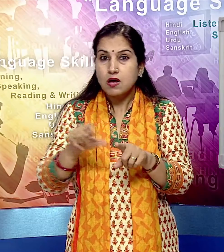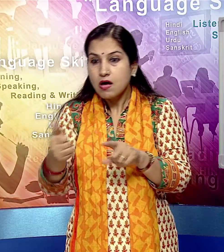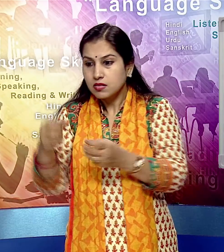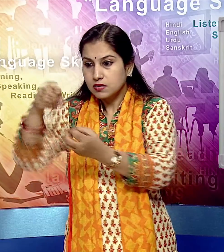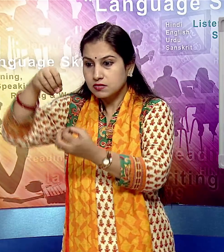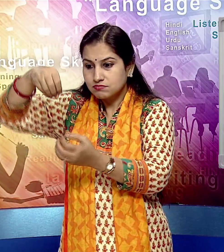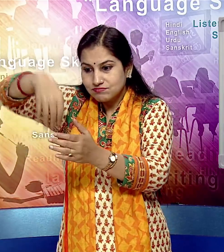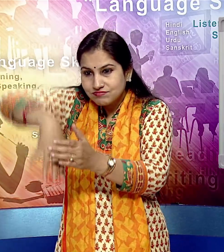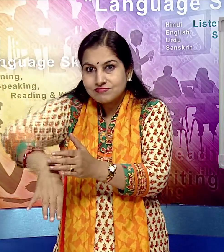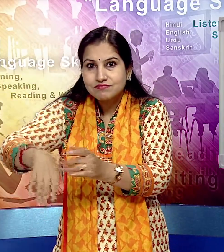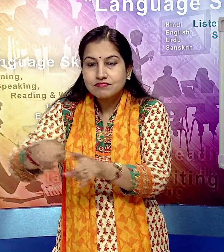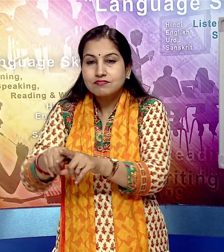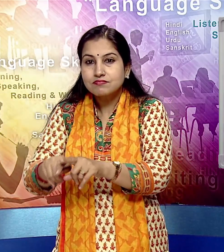food.